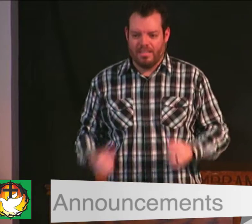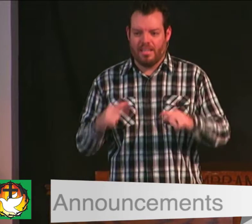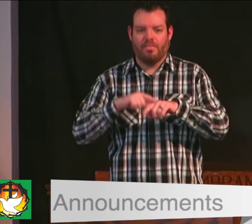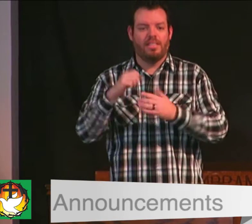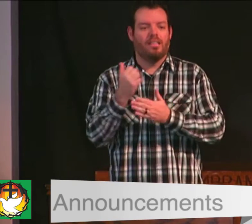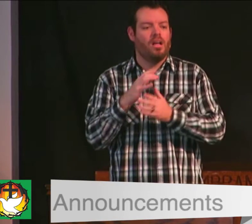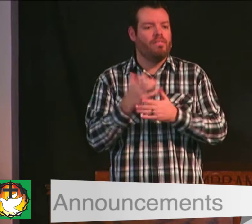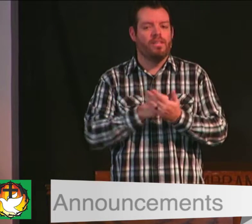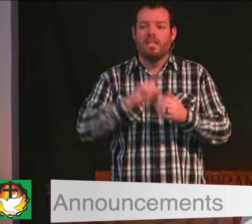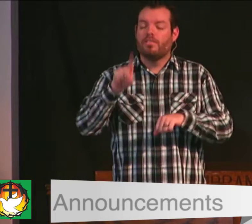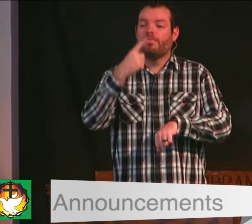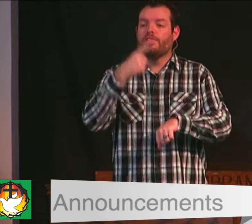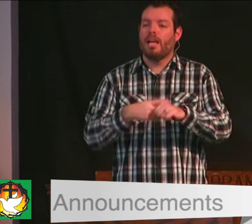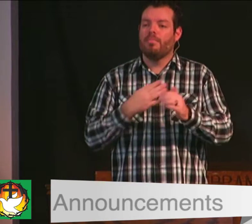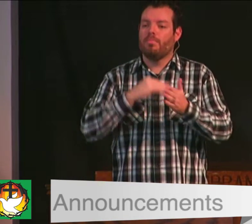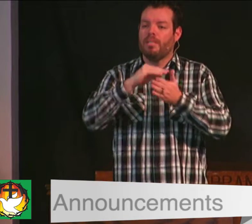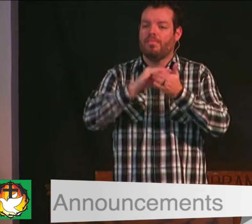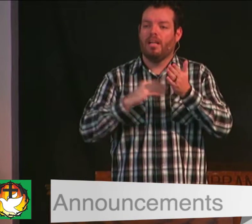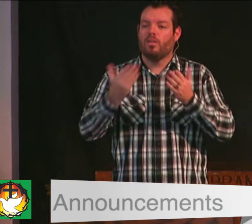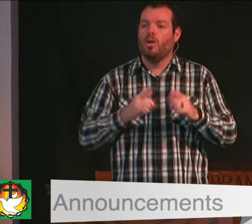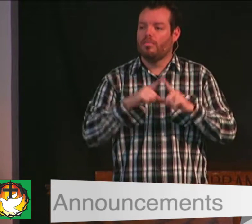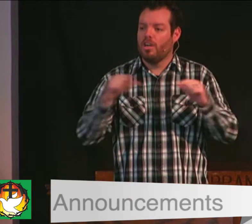Time for your tithe and offering. If it's your first time here, please fill out the welcome cards.